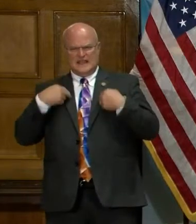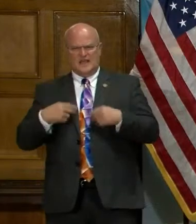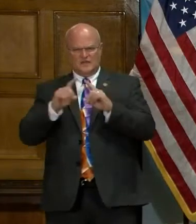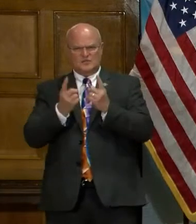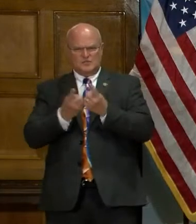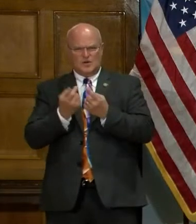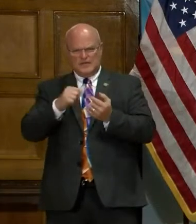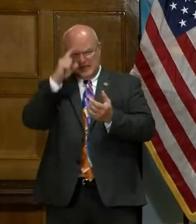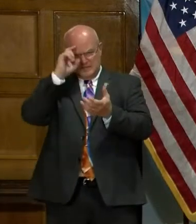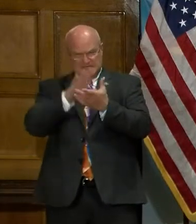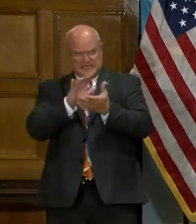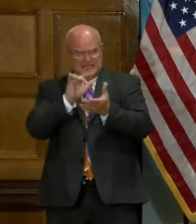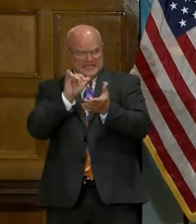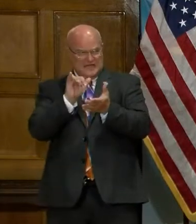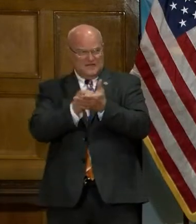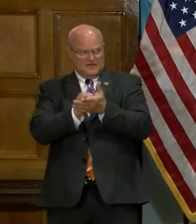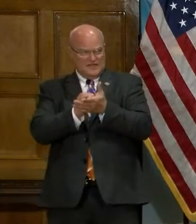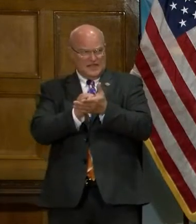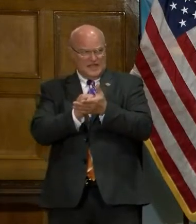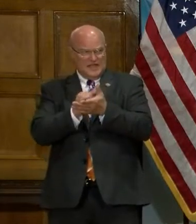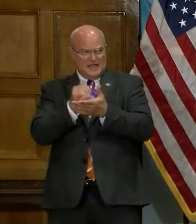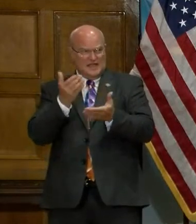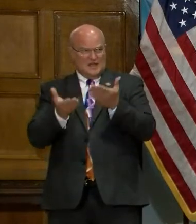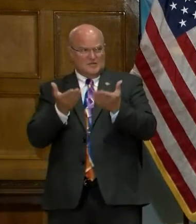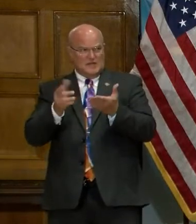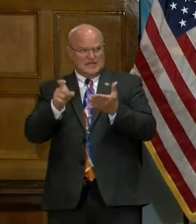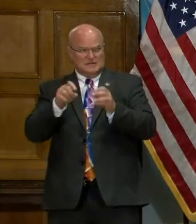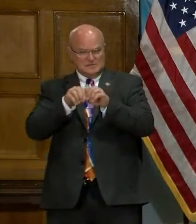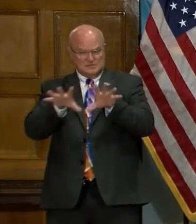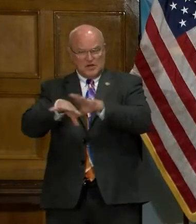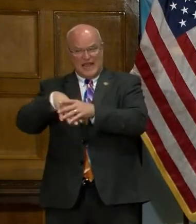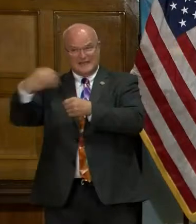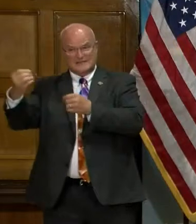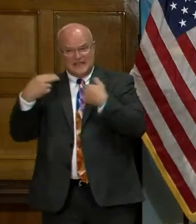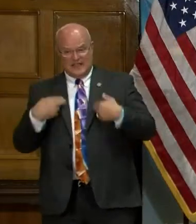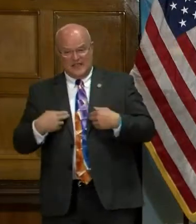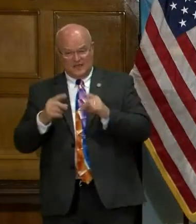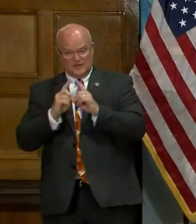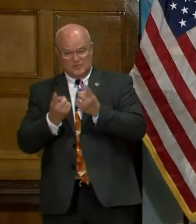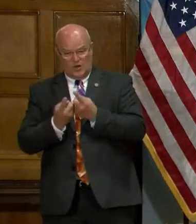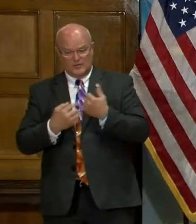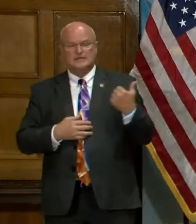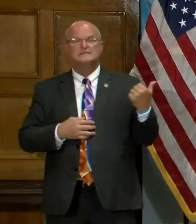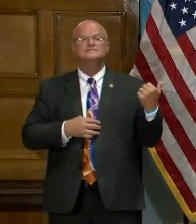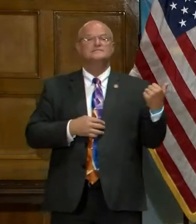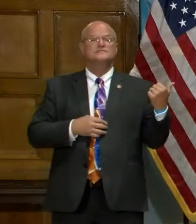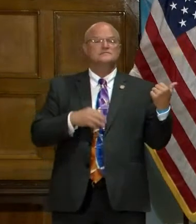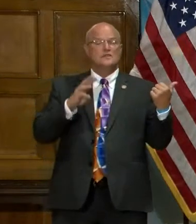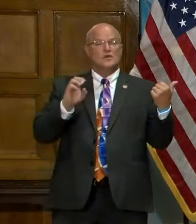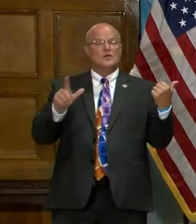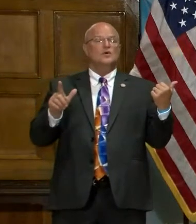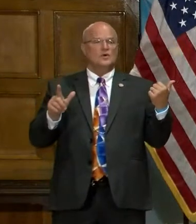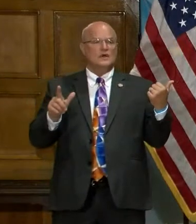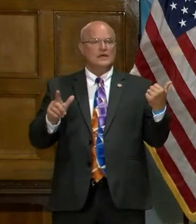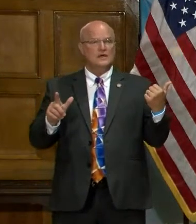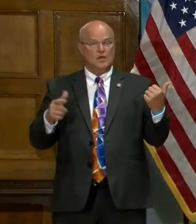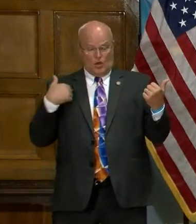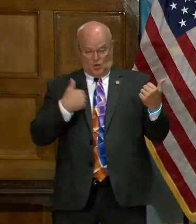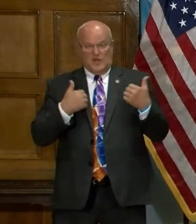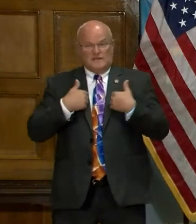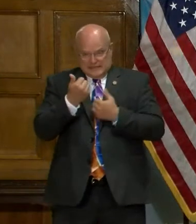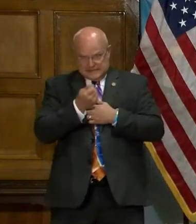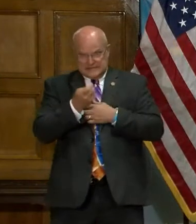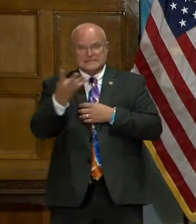and is there any belief that that may have contributed to any spread outside the health department? Well, we have